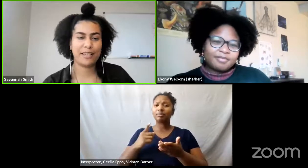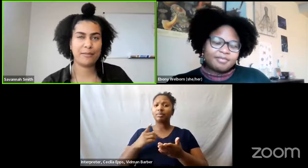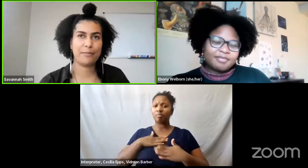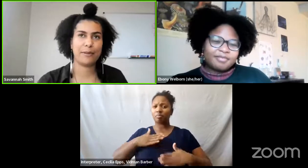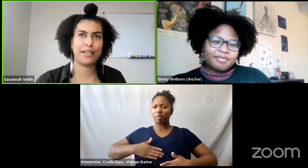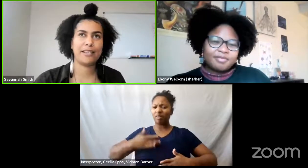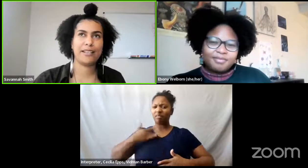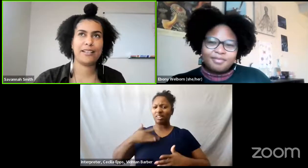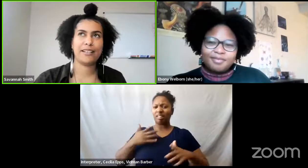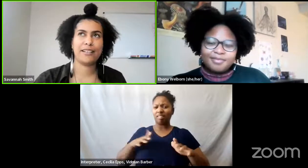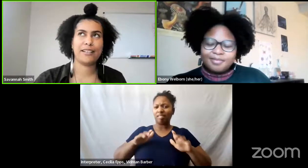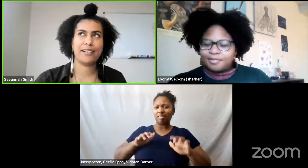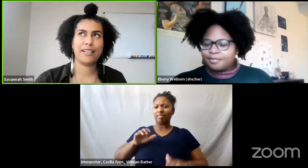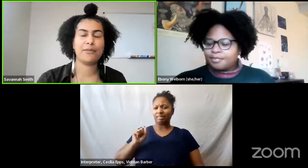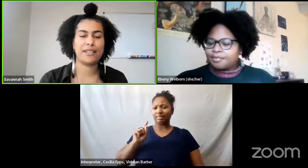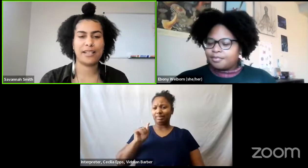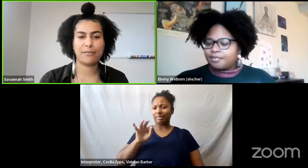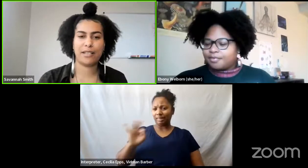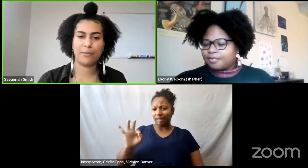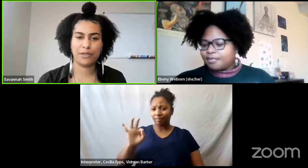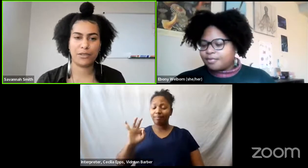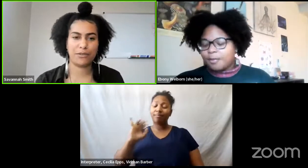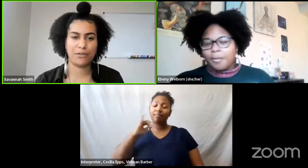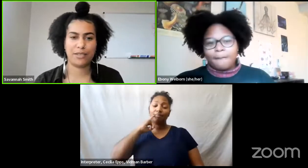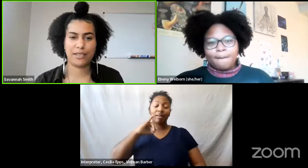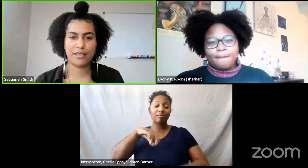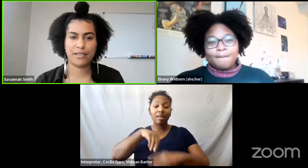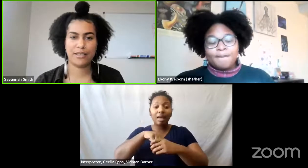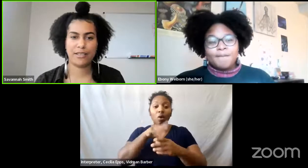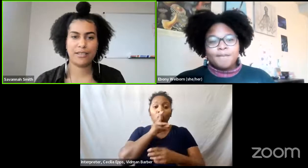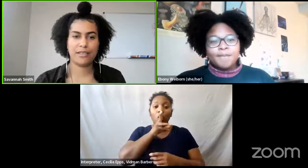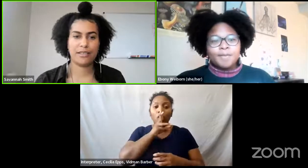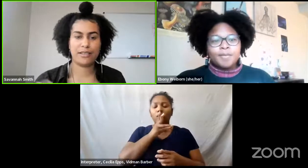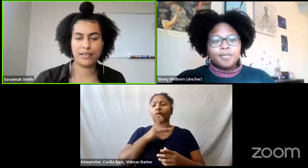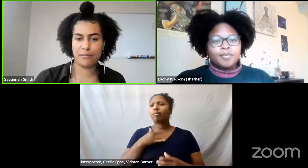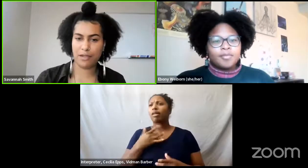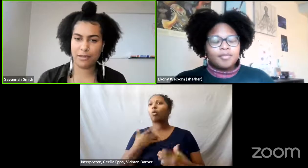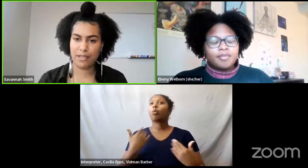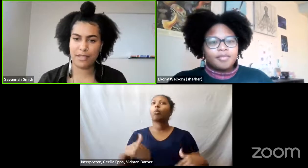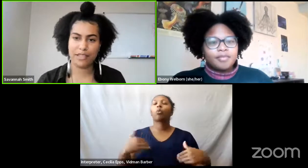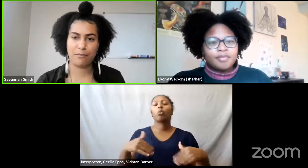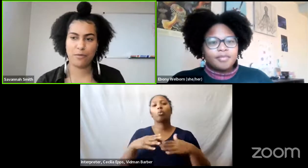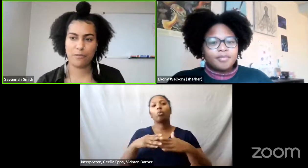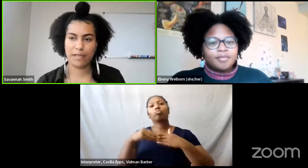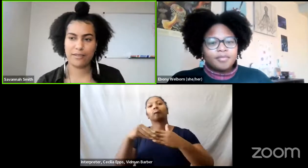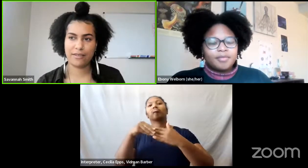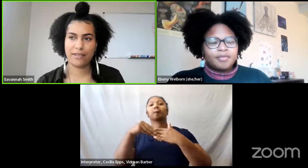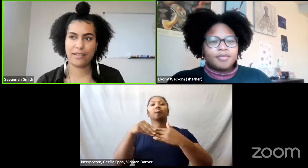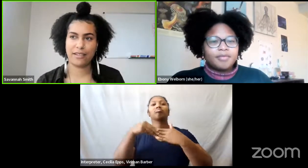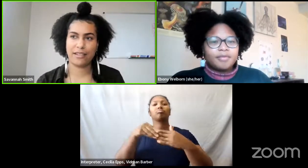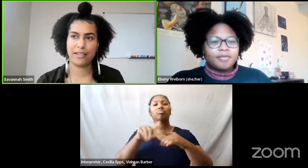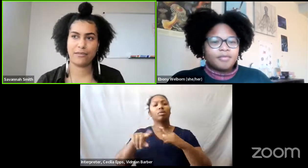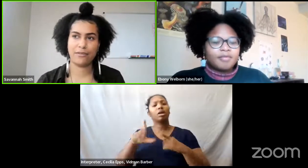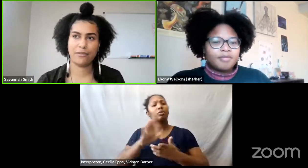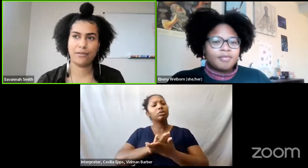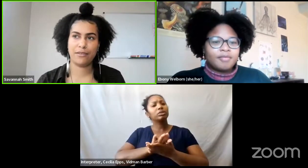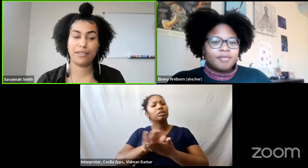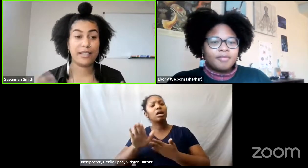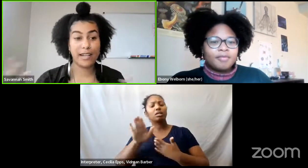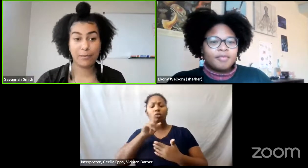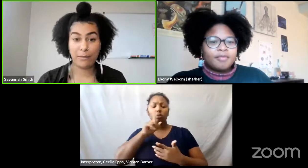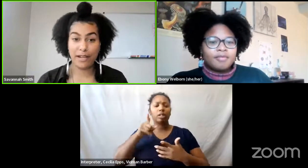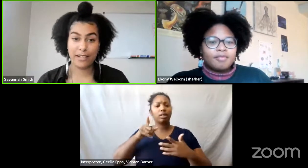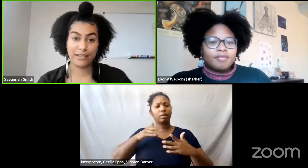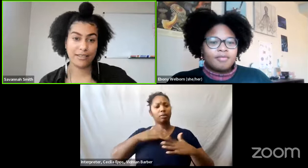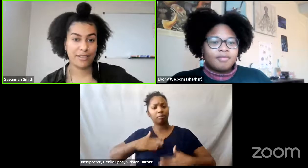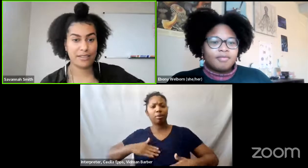up and everything. But it was nice being able to go through this embodiment and these movements and kind of